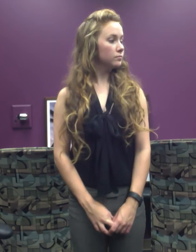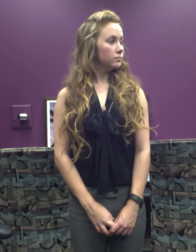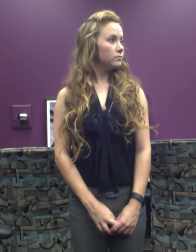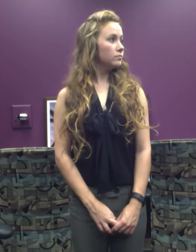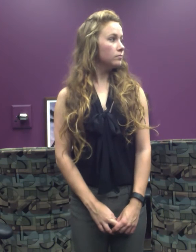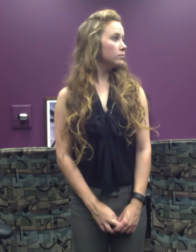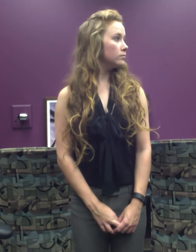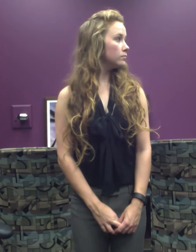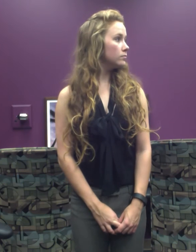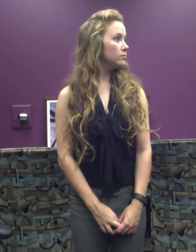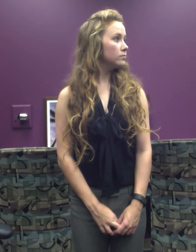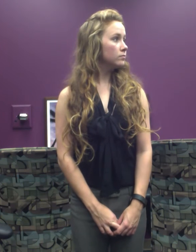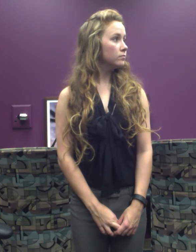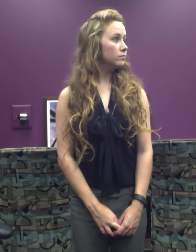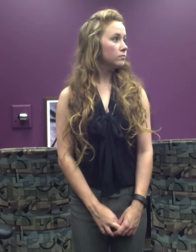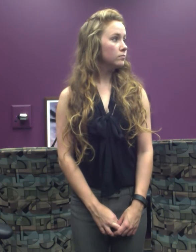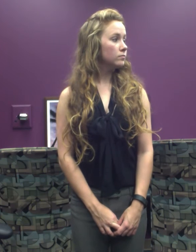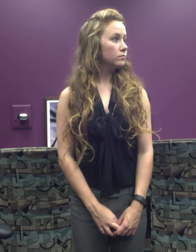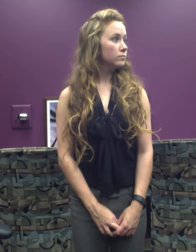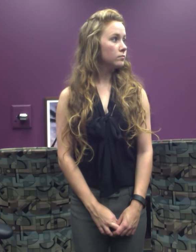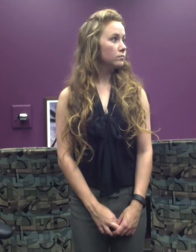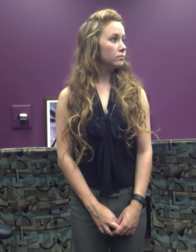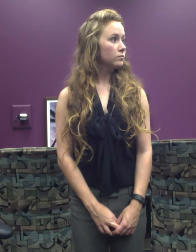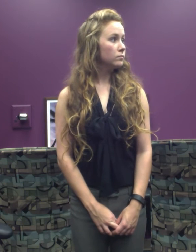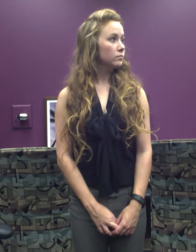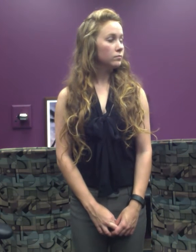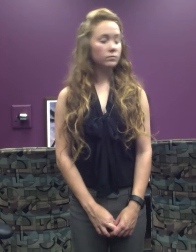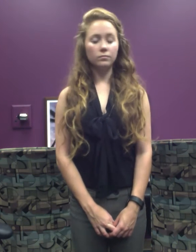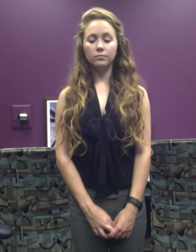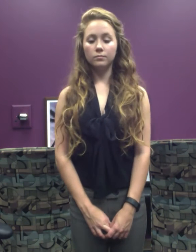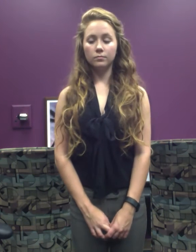Now the only problem with these, how are you going to put your vanishing point down here?